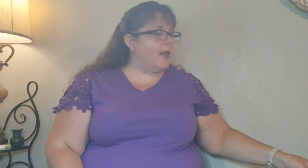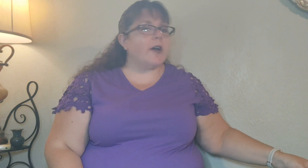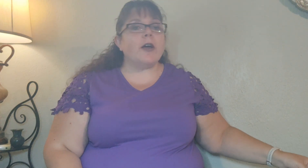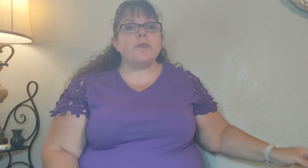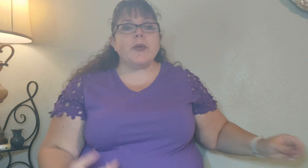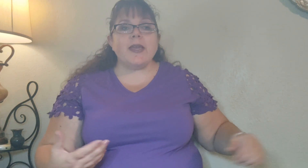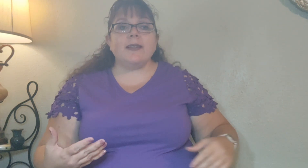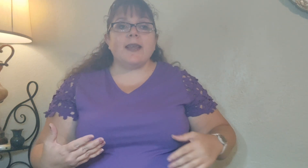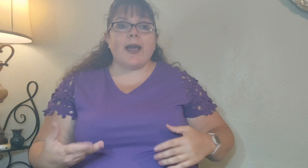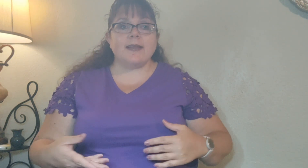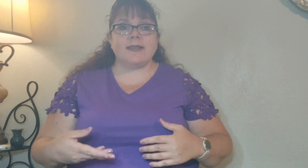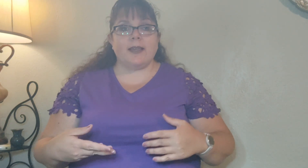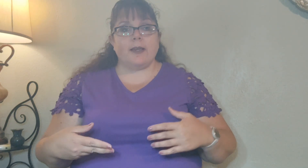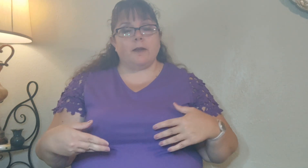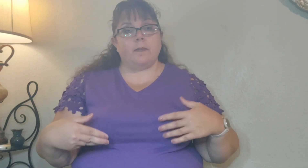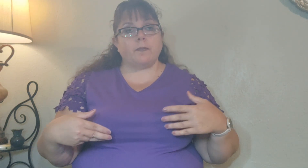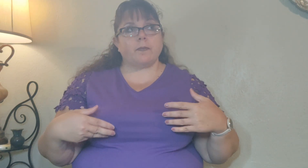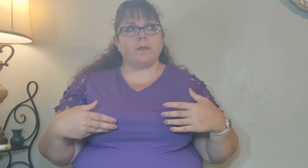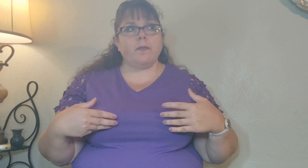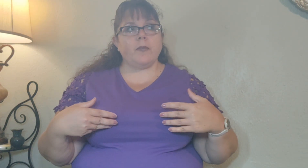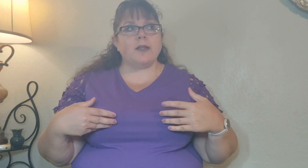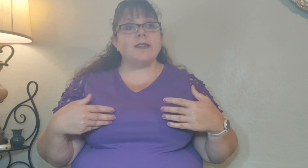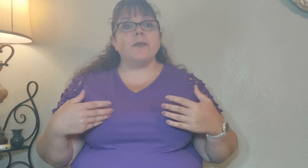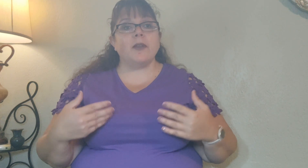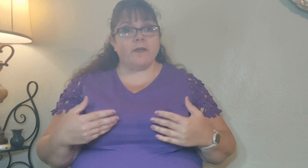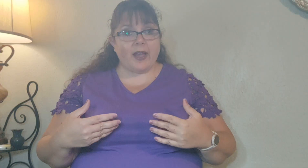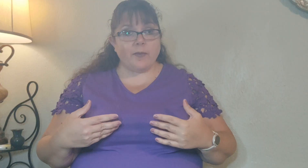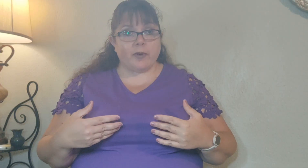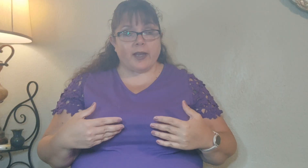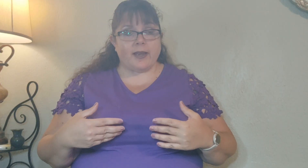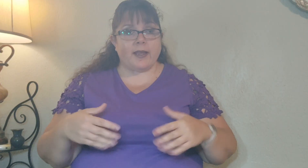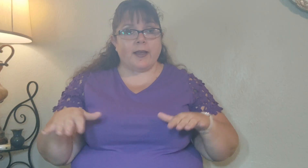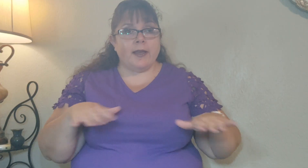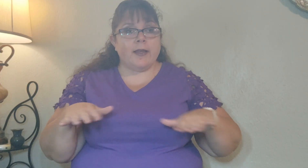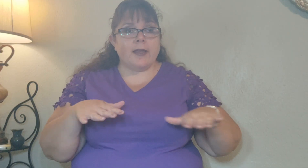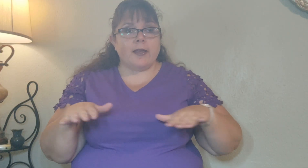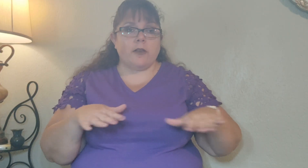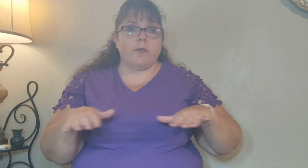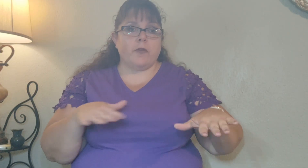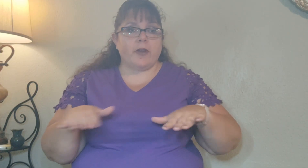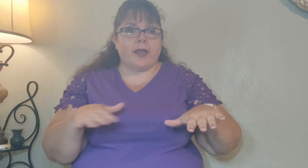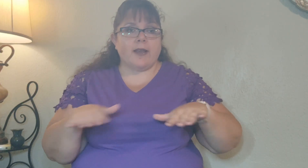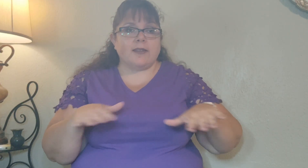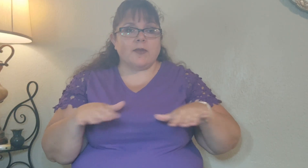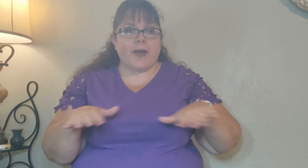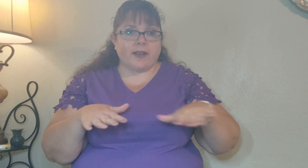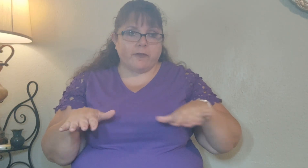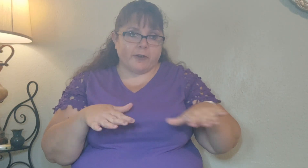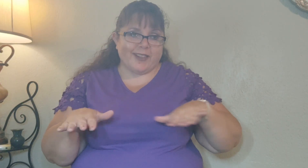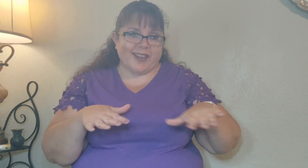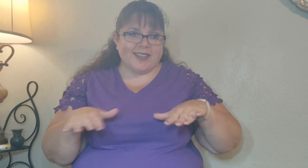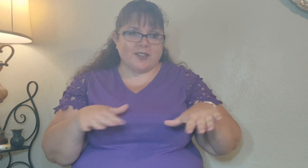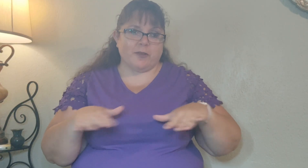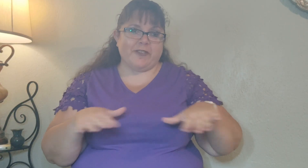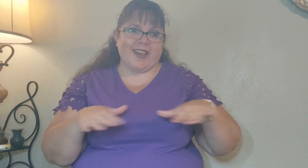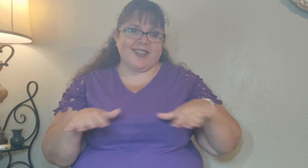Now a beat, as in something vibrating, you move your hands back and forth like this real